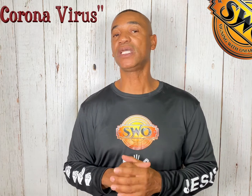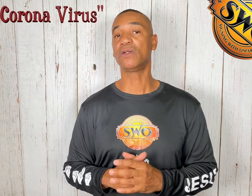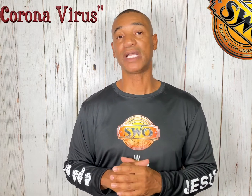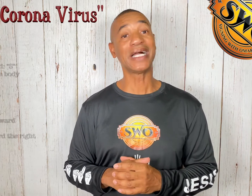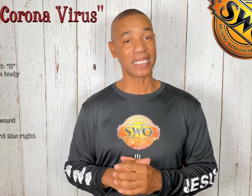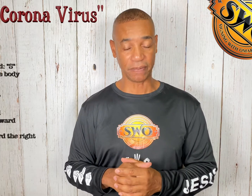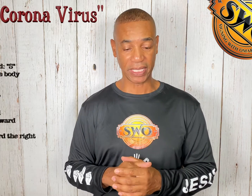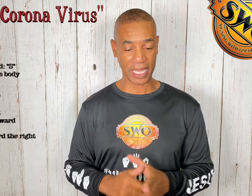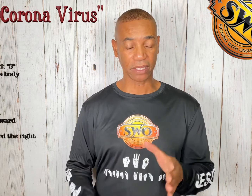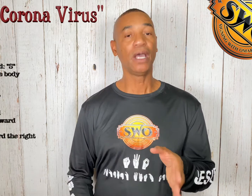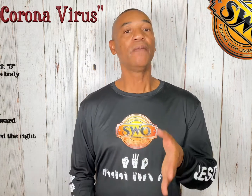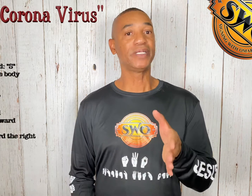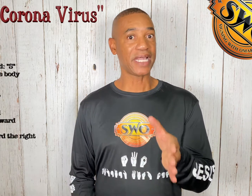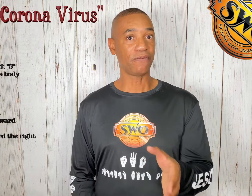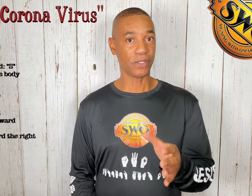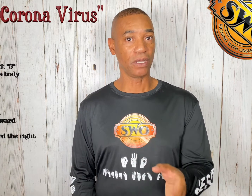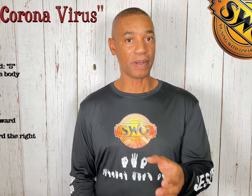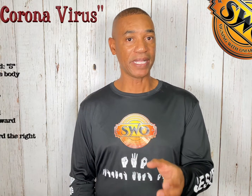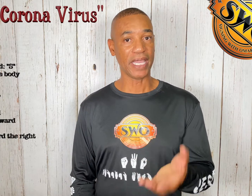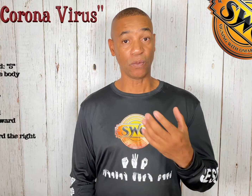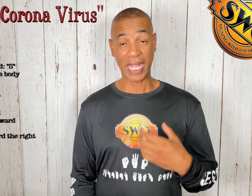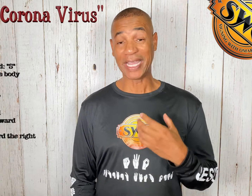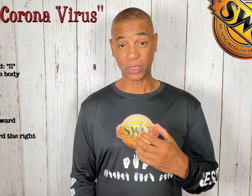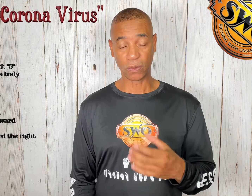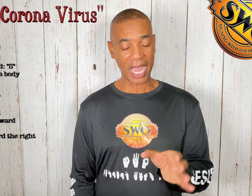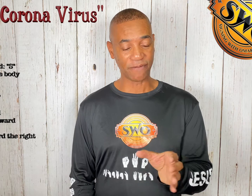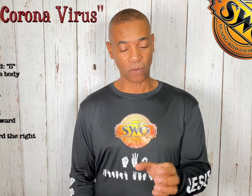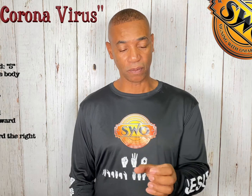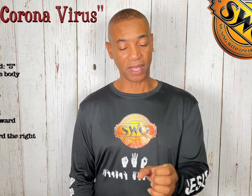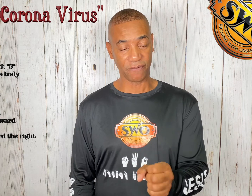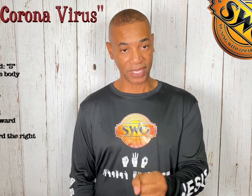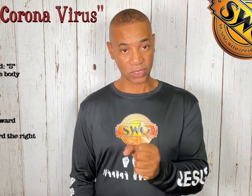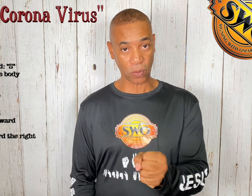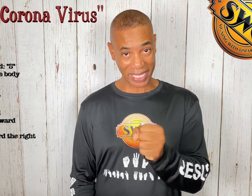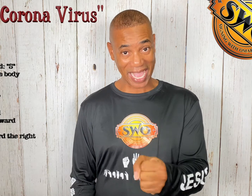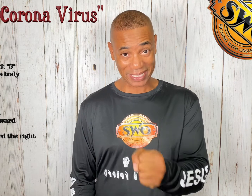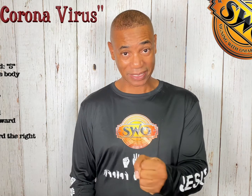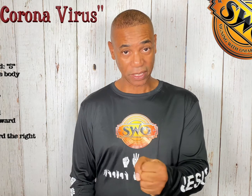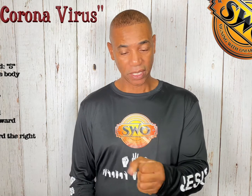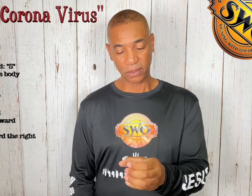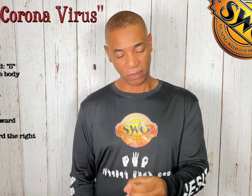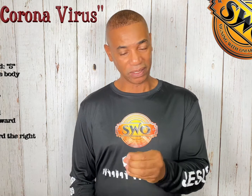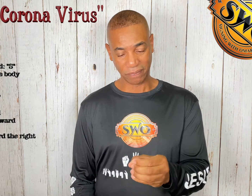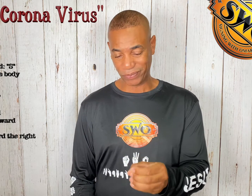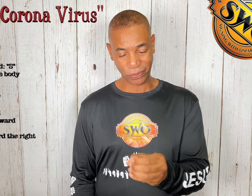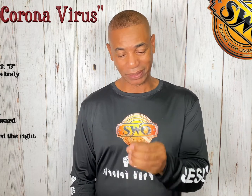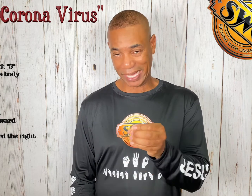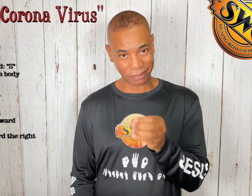your non-dominant hand, put that in front of your body, and what I do, I form a fist or an S. You can do it like with